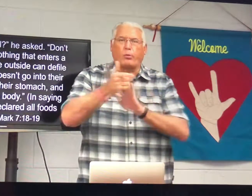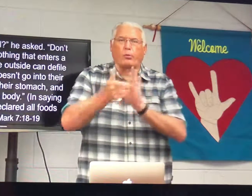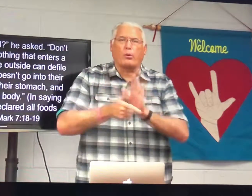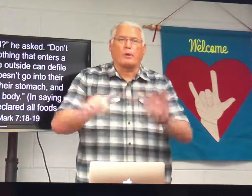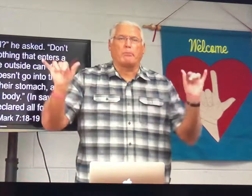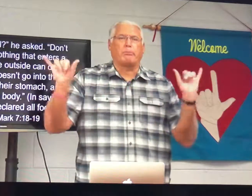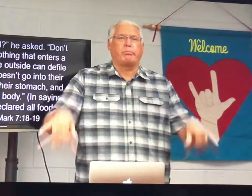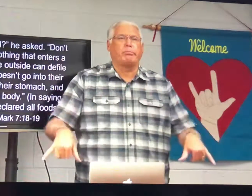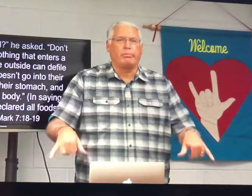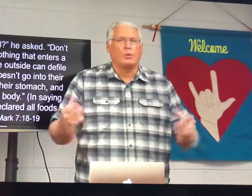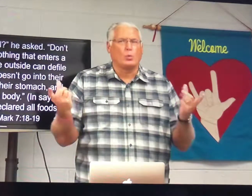Pitch is down.